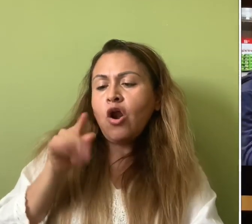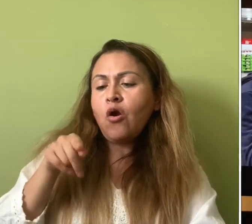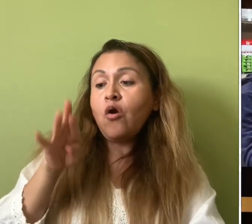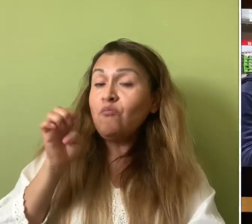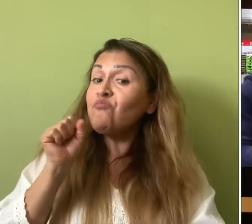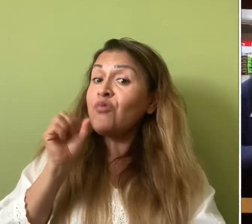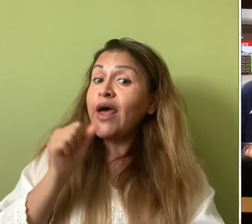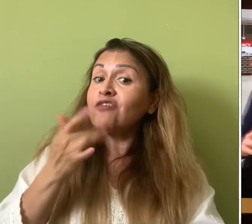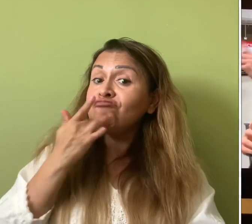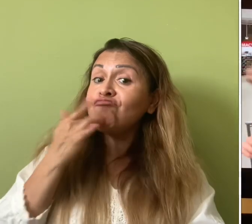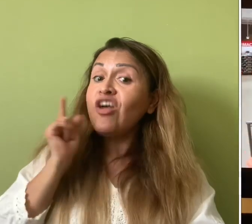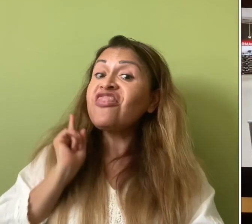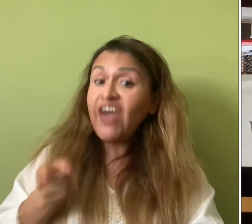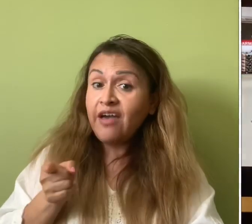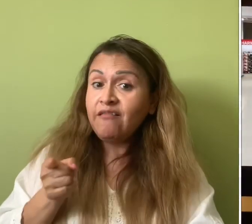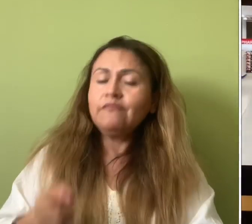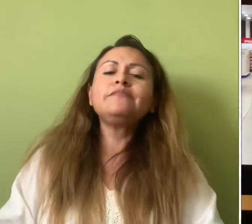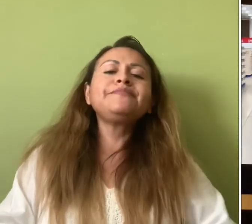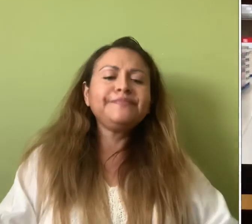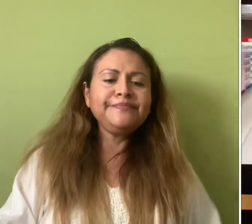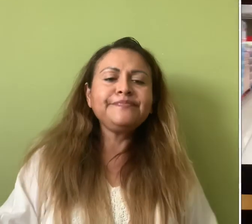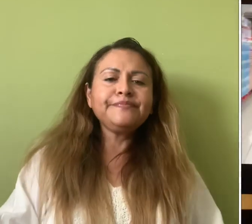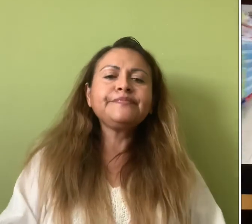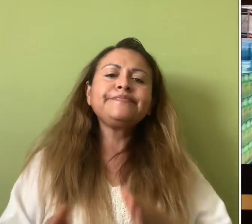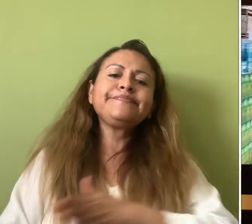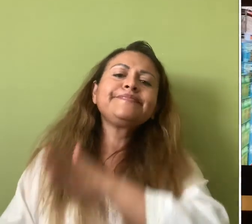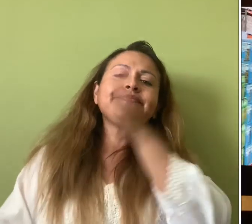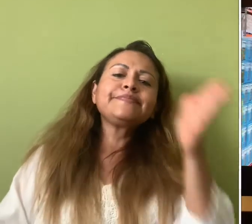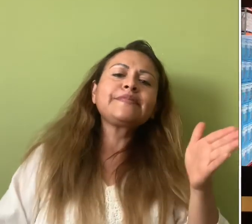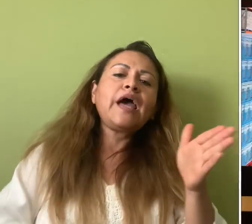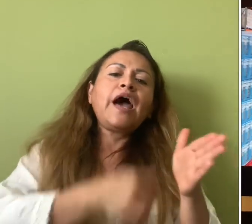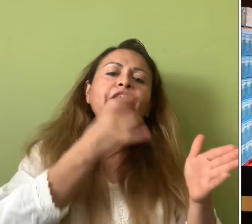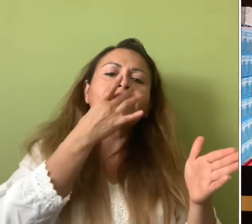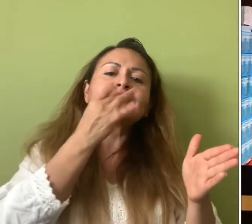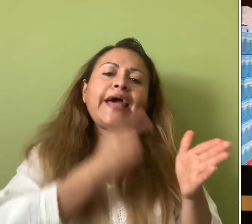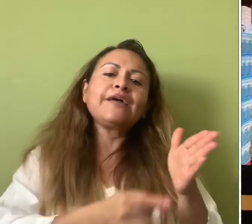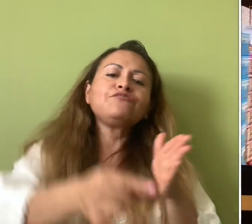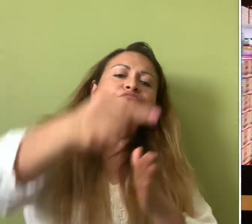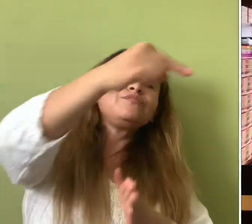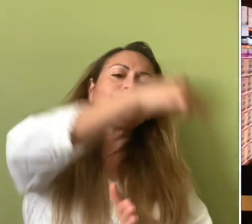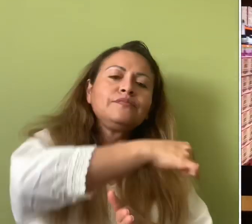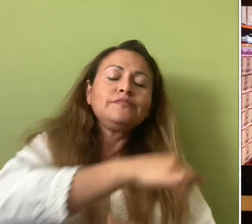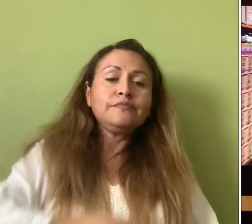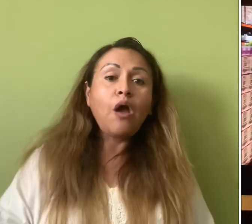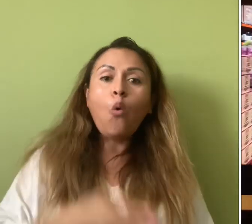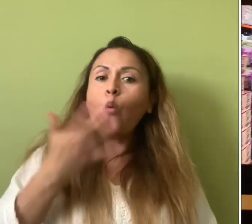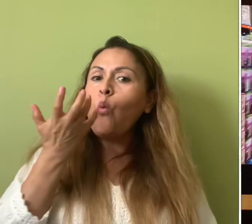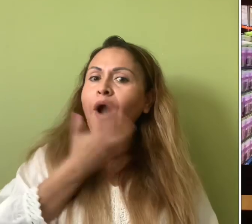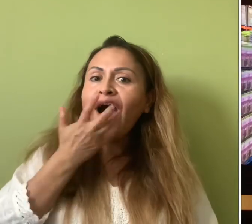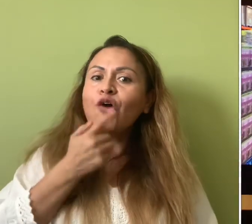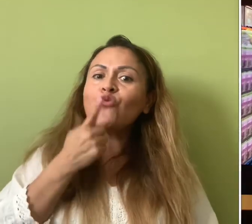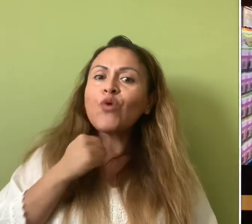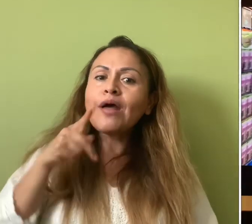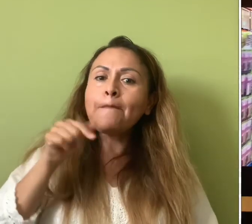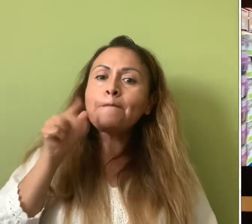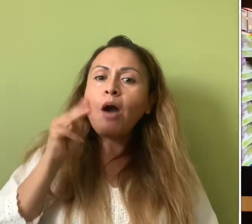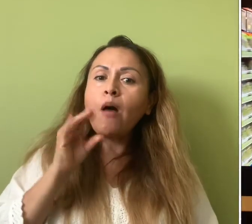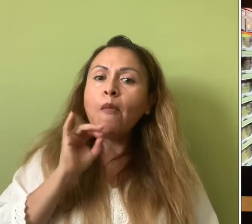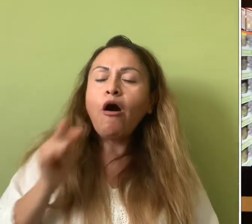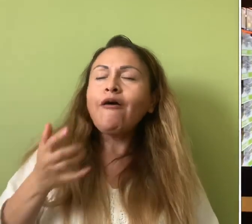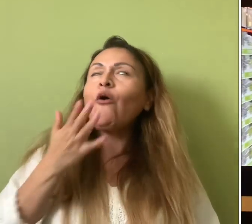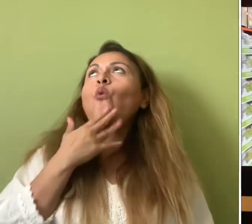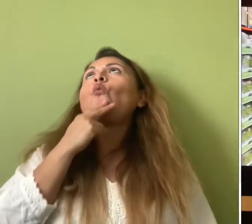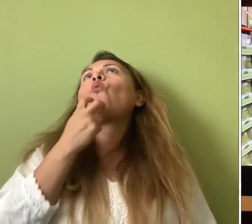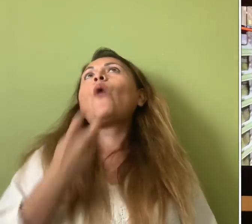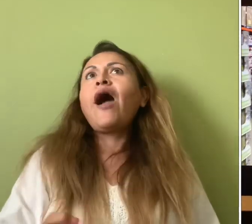a couple other snacks that I saw on the other side. Let's go check those out. How about that? Red palm oil. Man, I'm blown away by that. If they would have